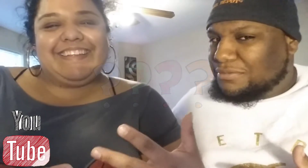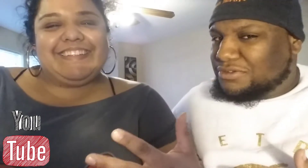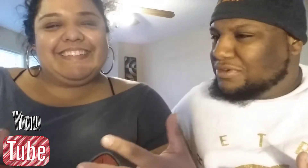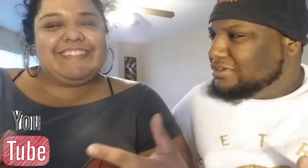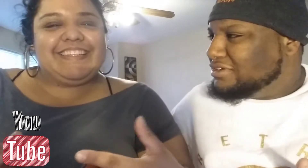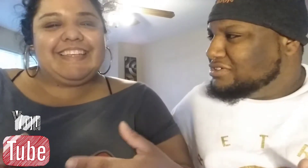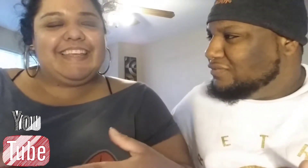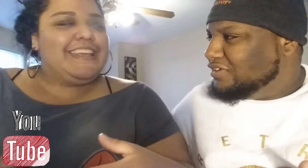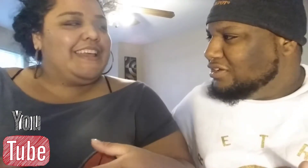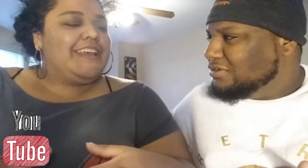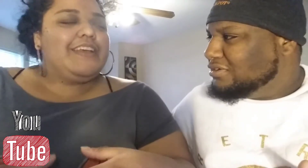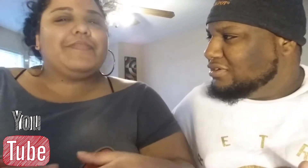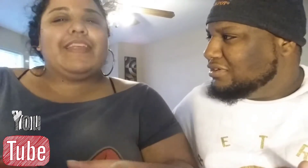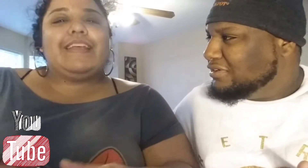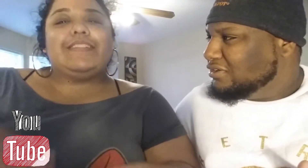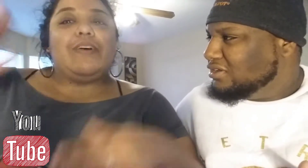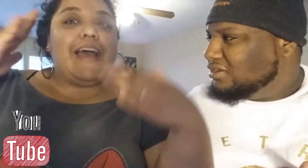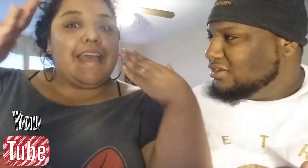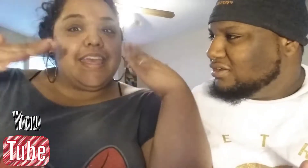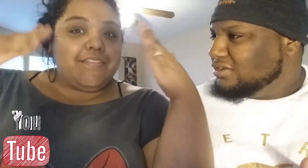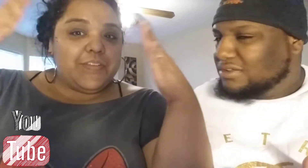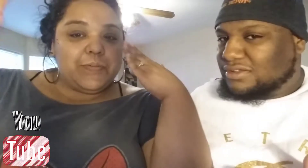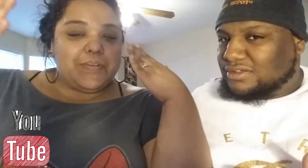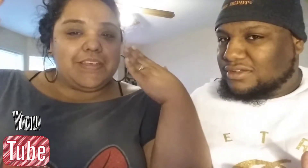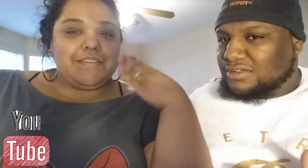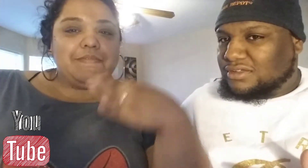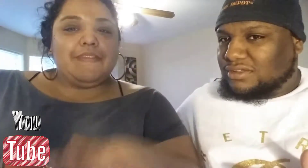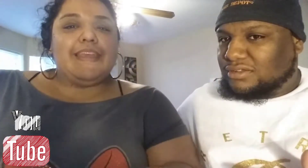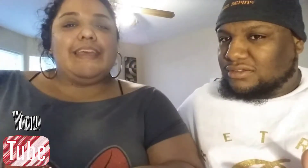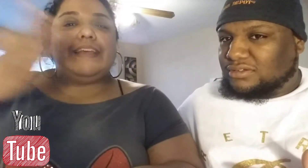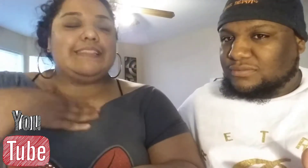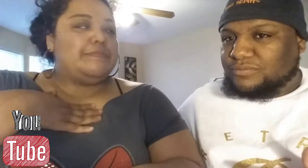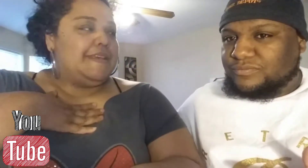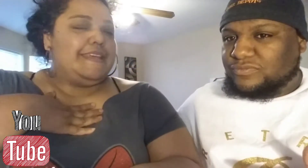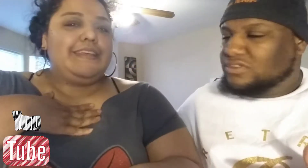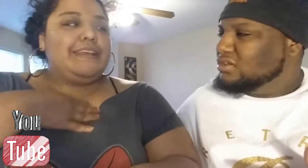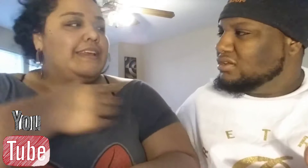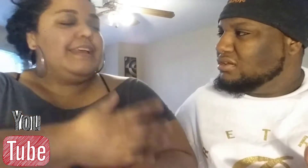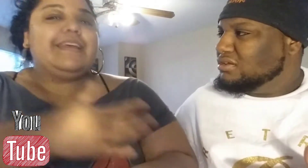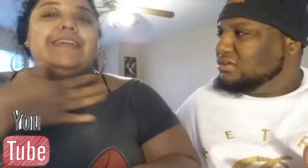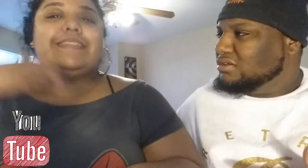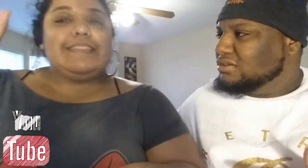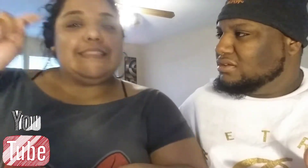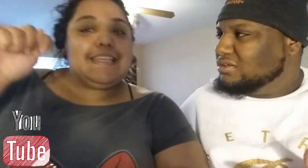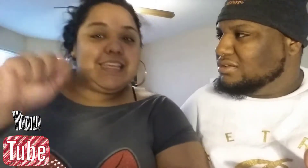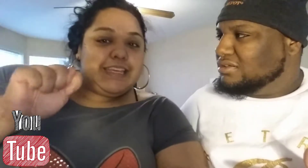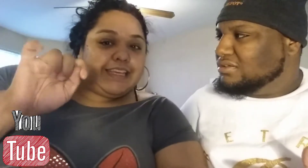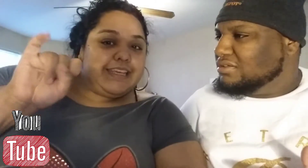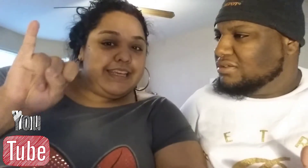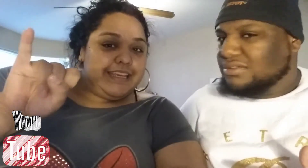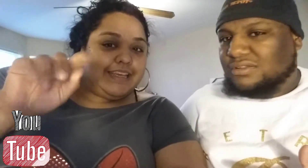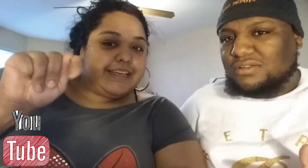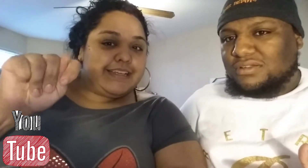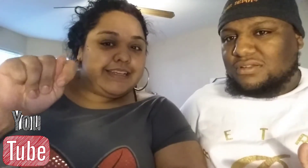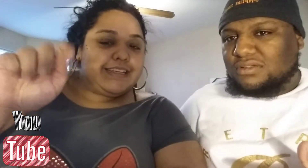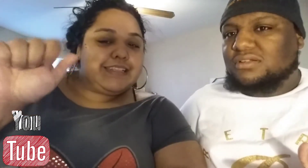Can we do an introduction of the video? So hi everyone, it's me, T,